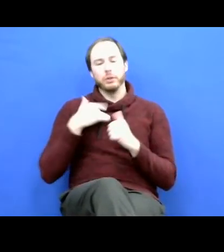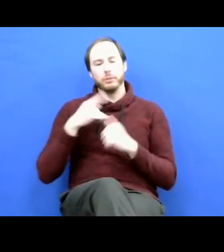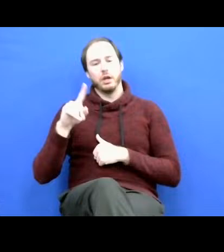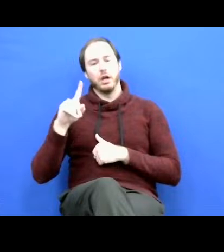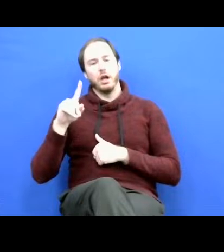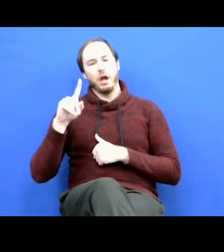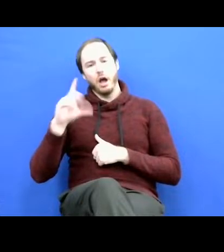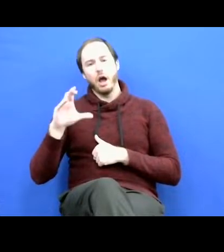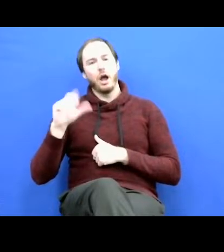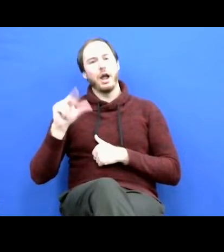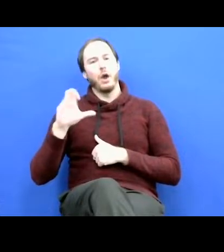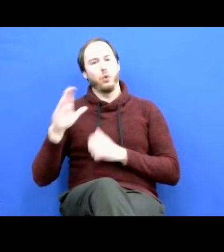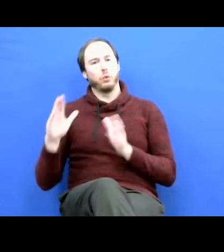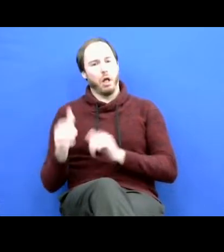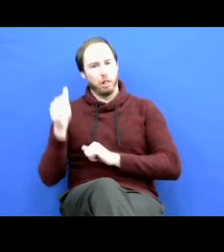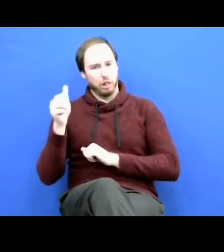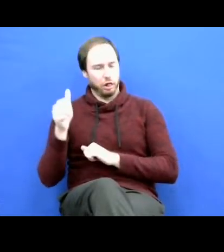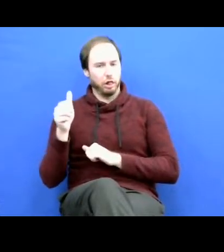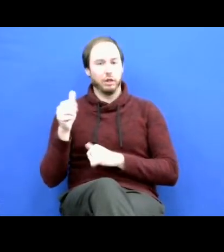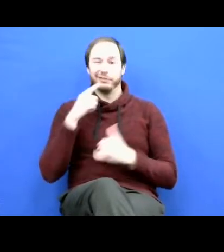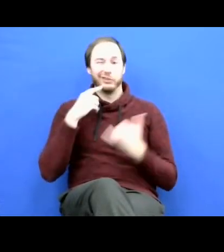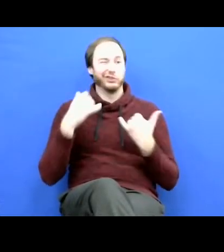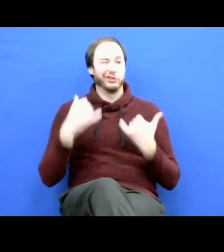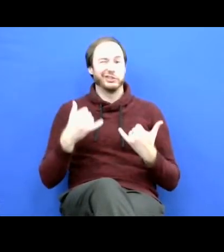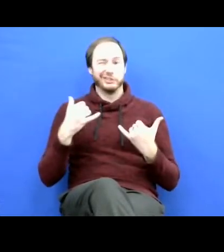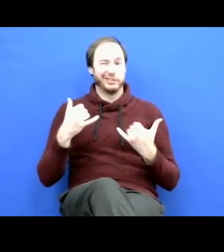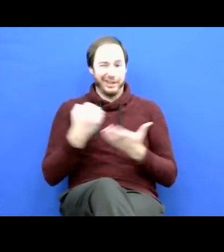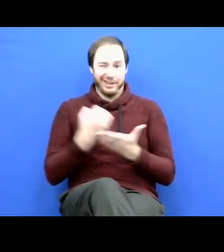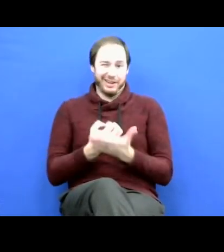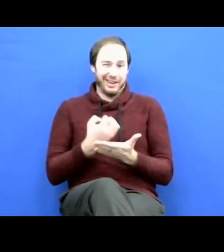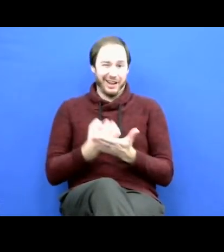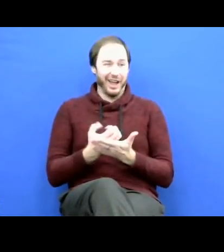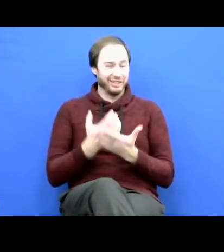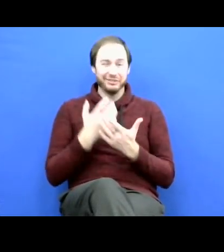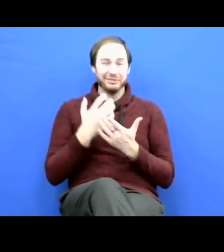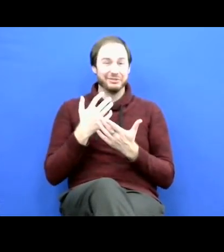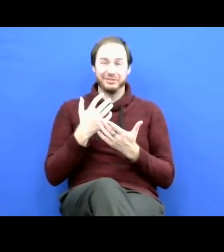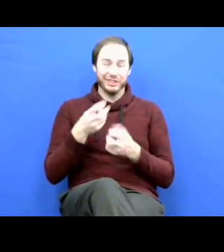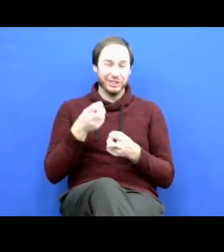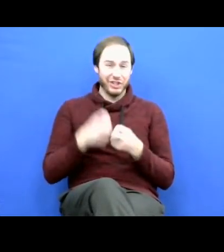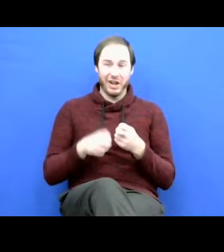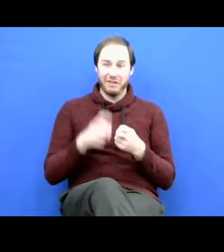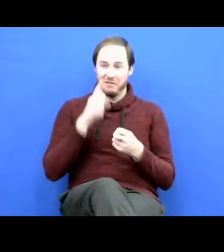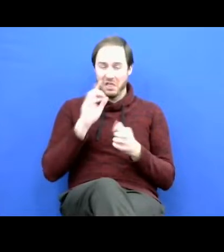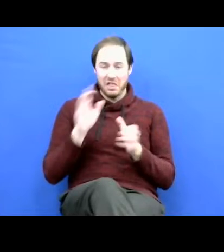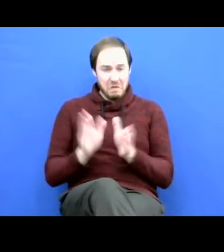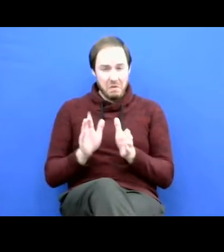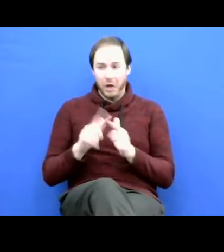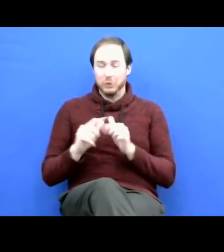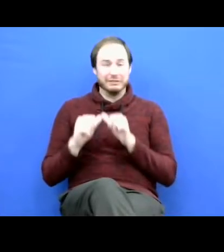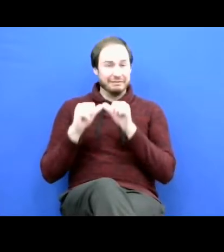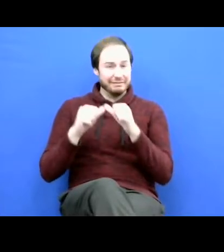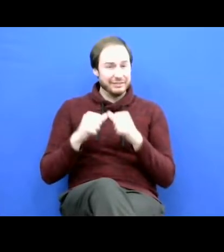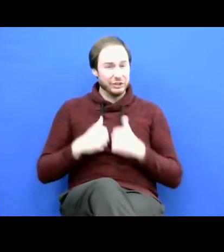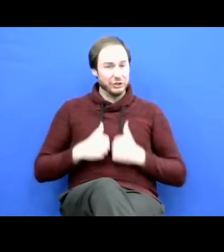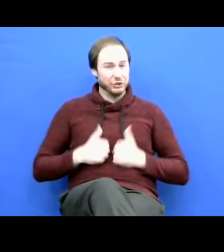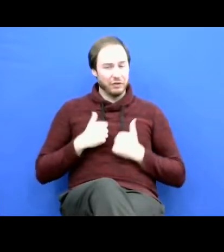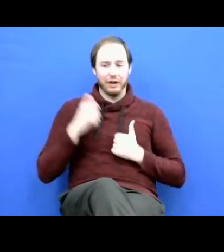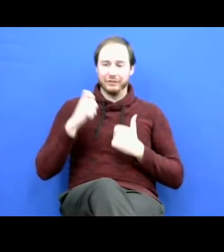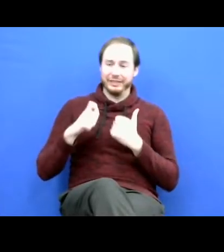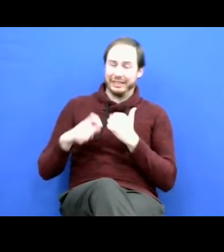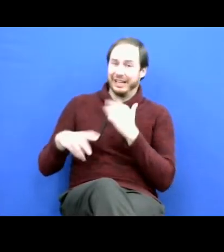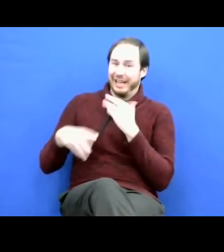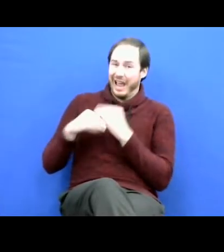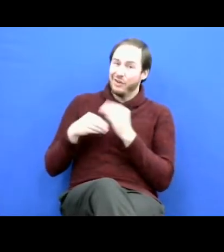smaller. And in today's economy, it's very tough for small farms to survive, so they need some auxiliary